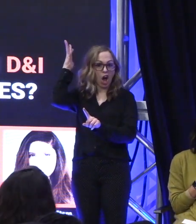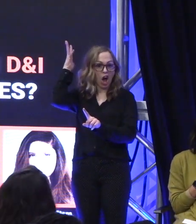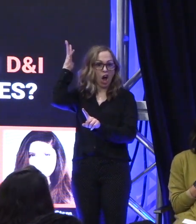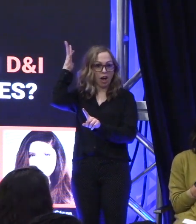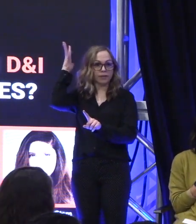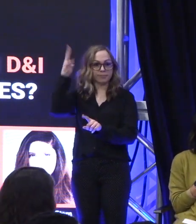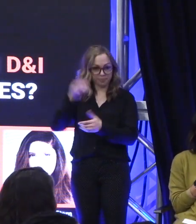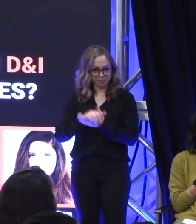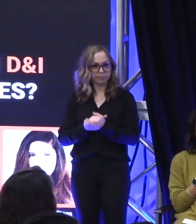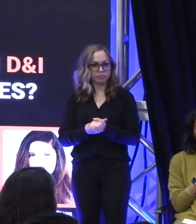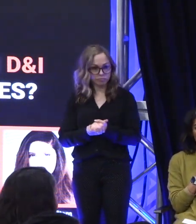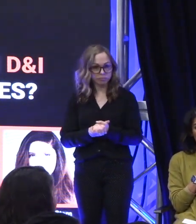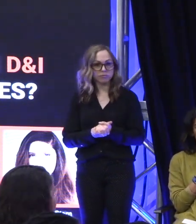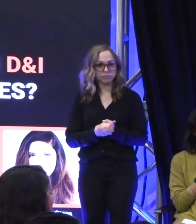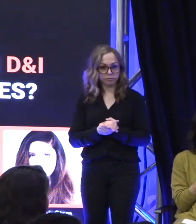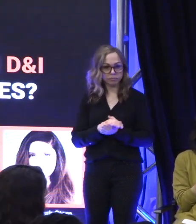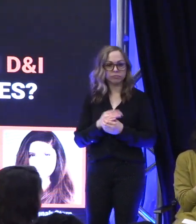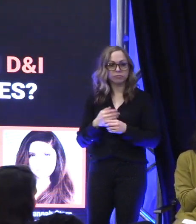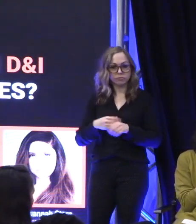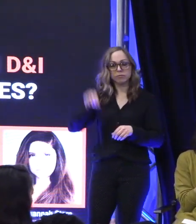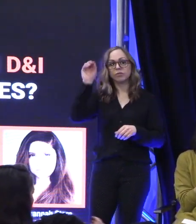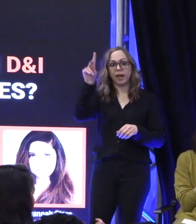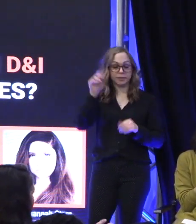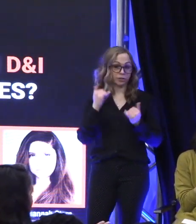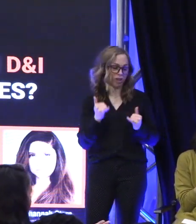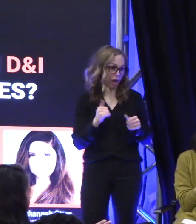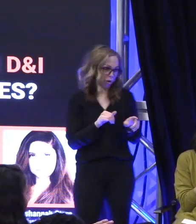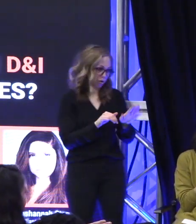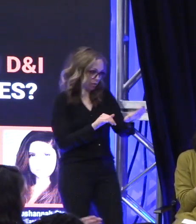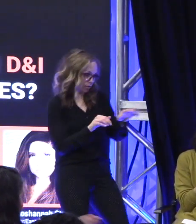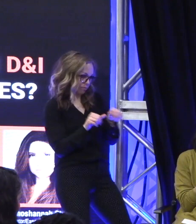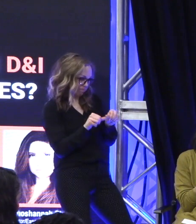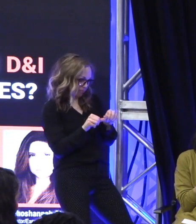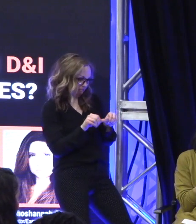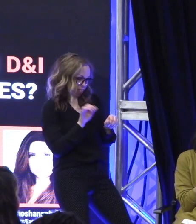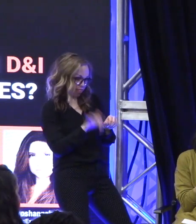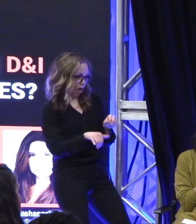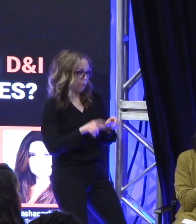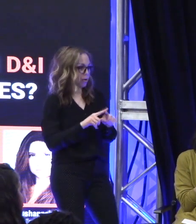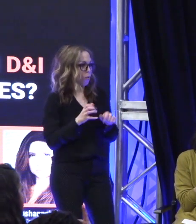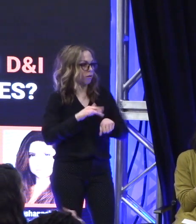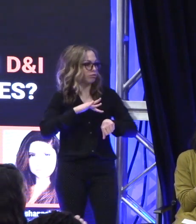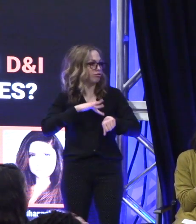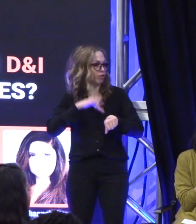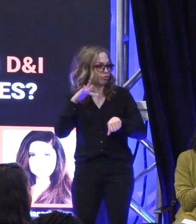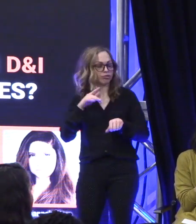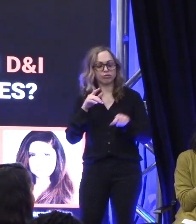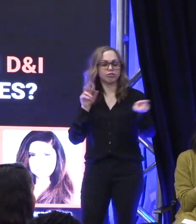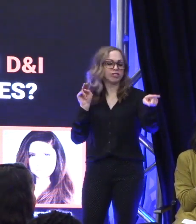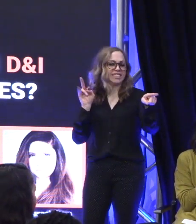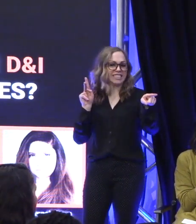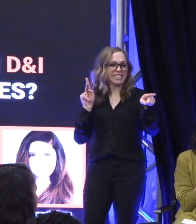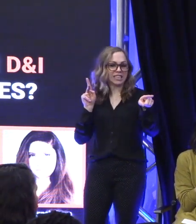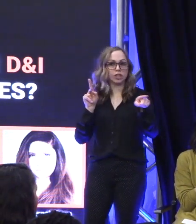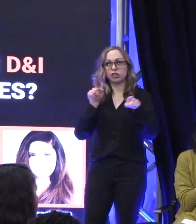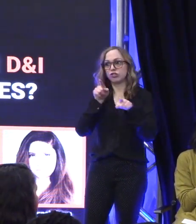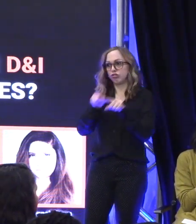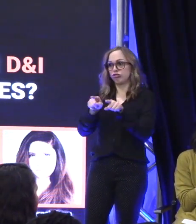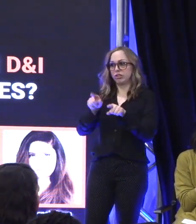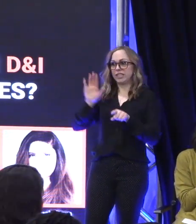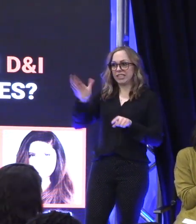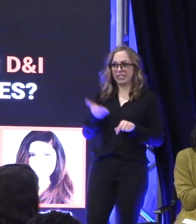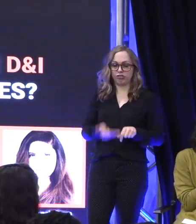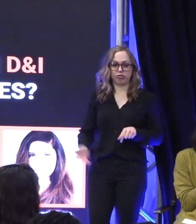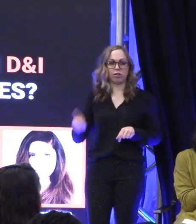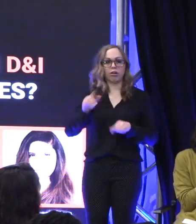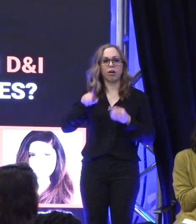So Franklin, I want to stay with you, but I want to touch on something that Nick mentioned in his intro about